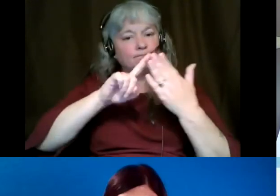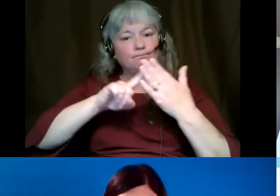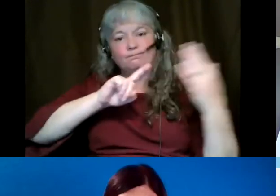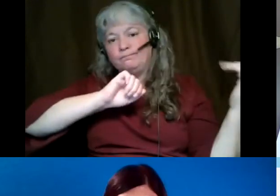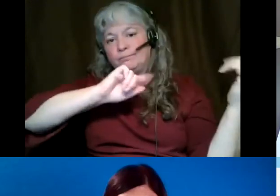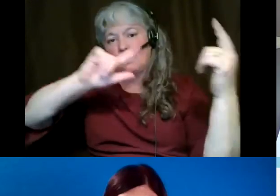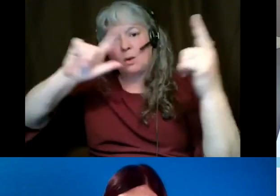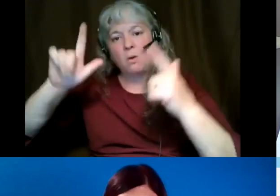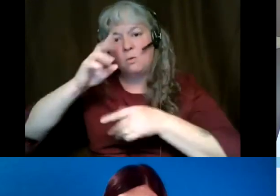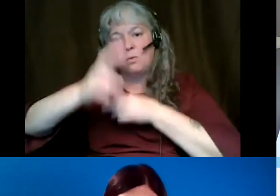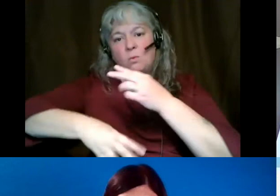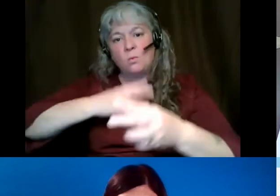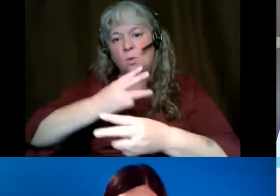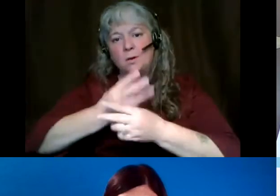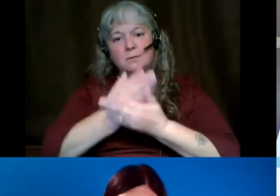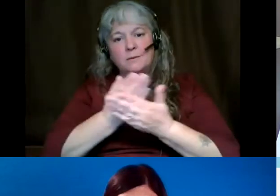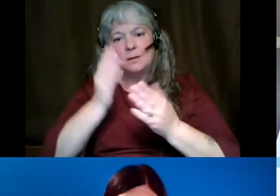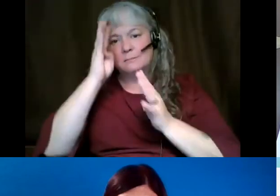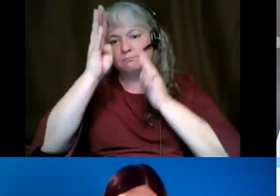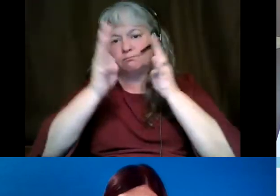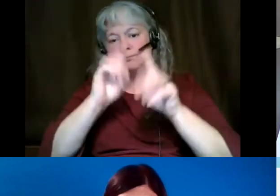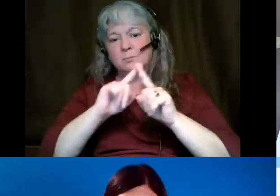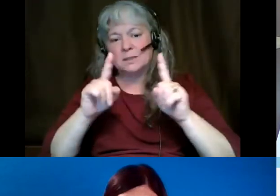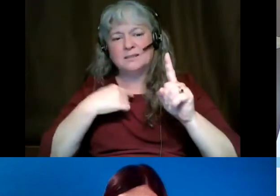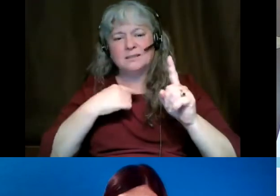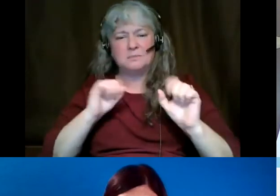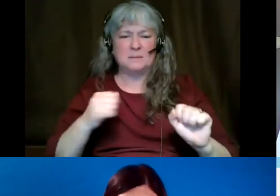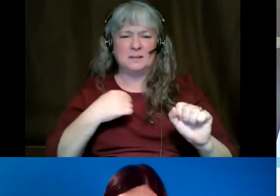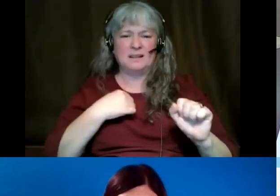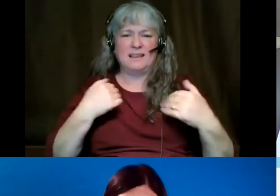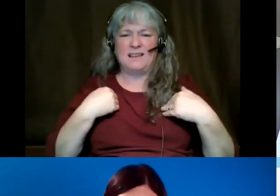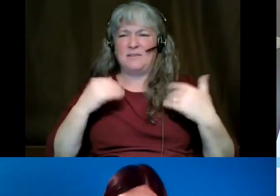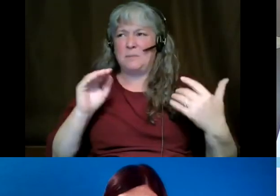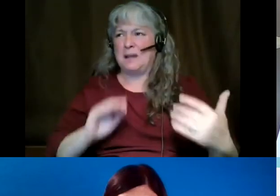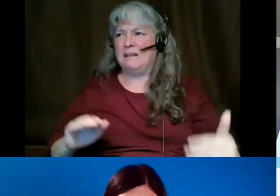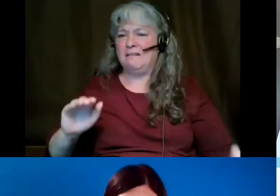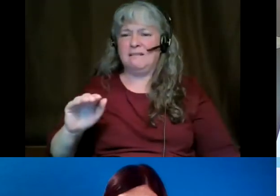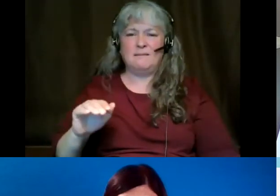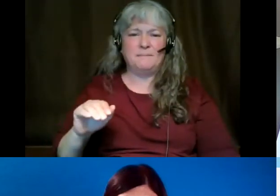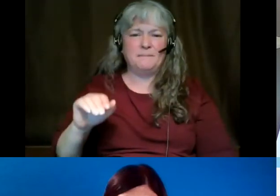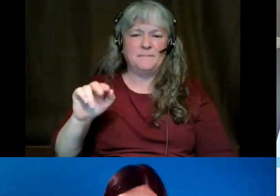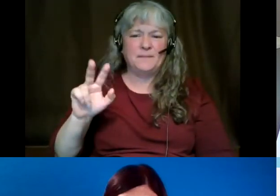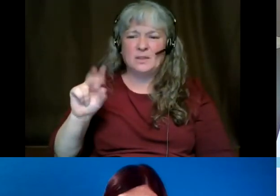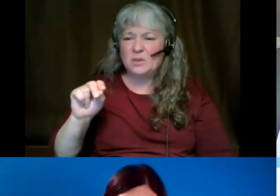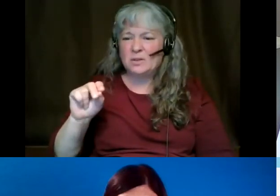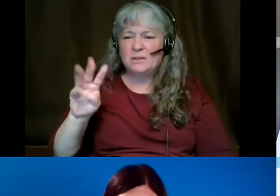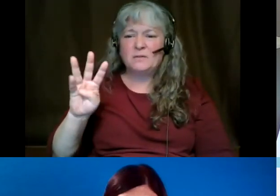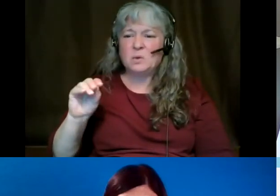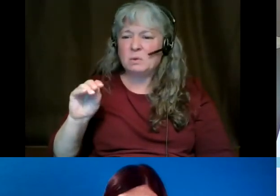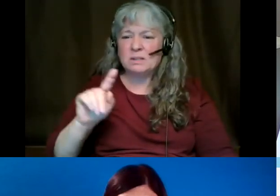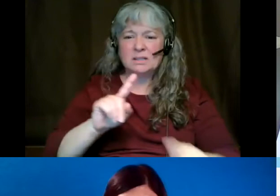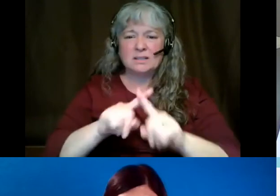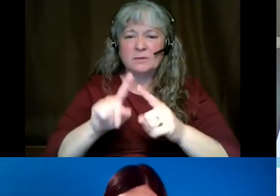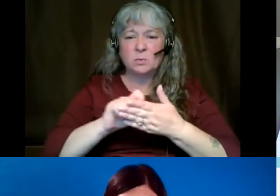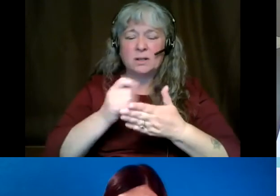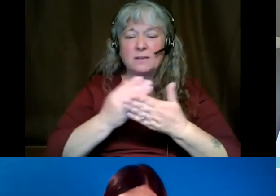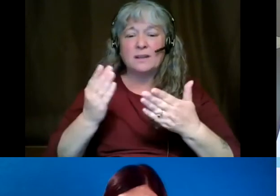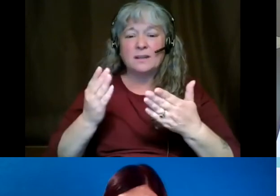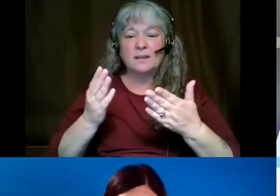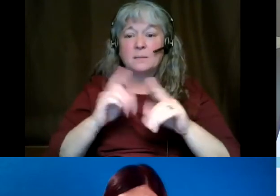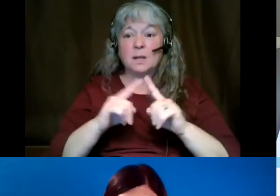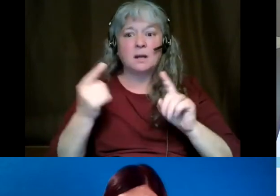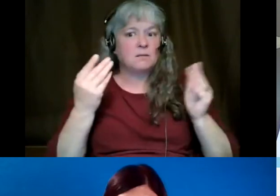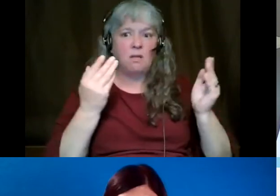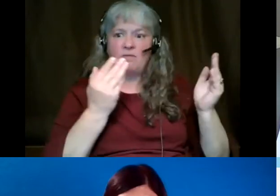But I probably have 3 dozen different writing things, and that one by far and away is my favorite because